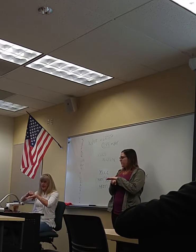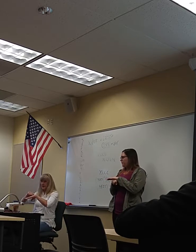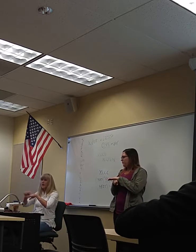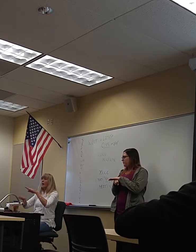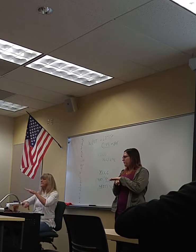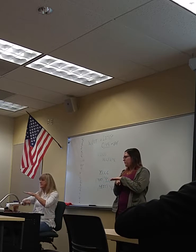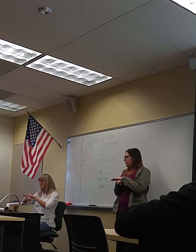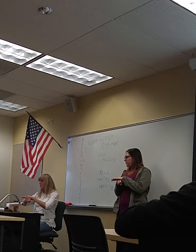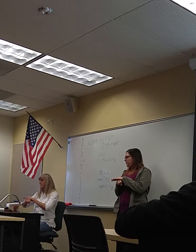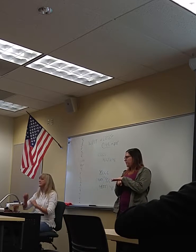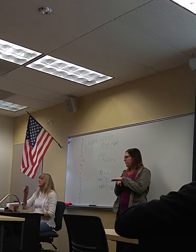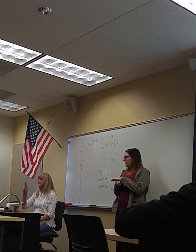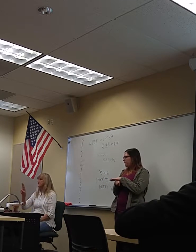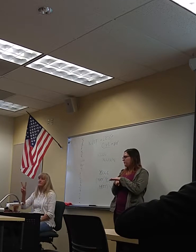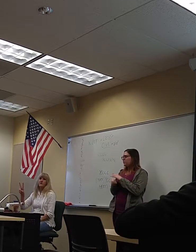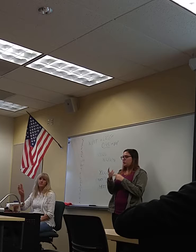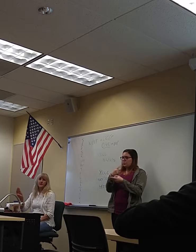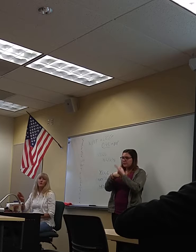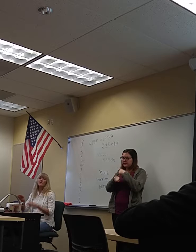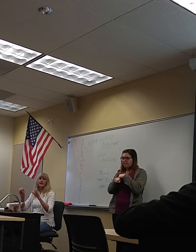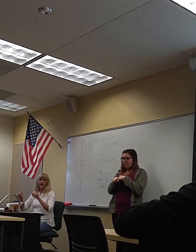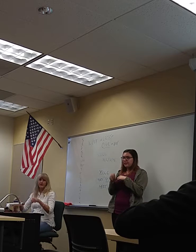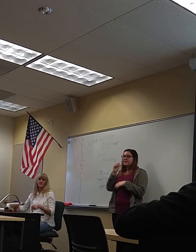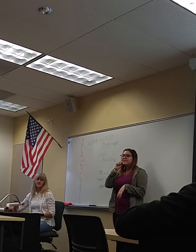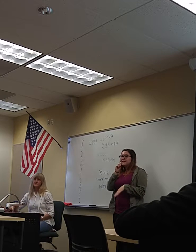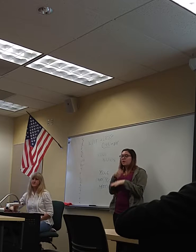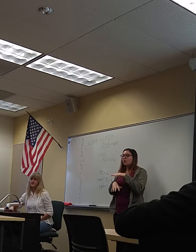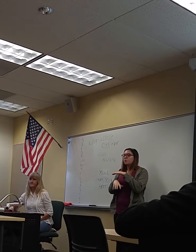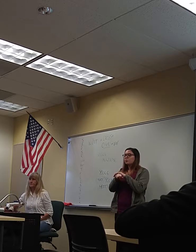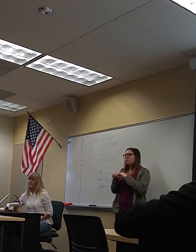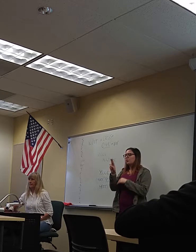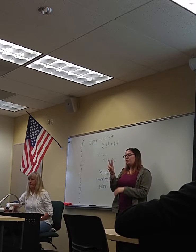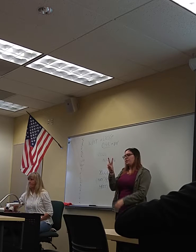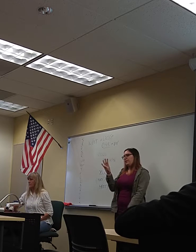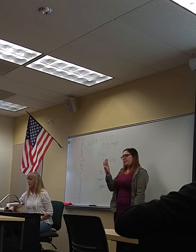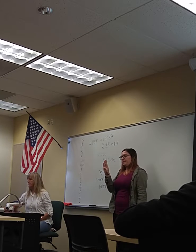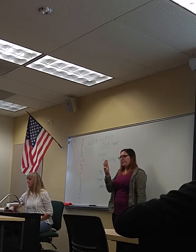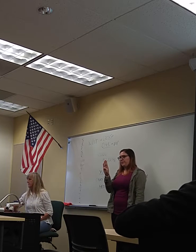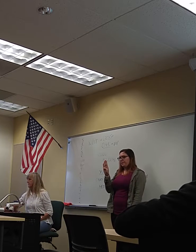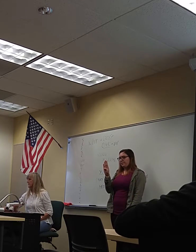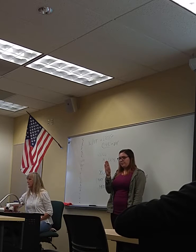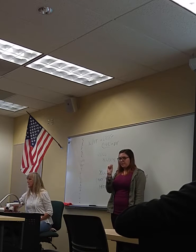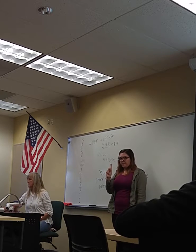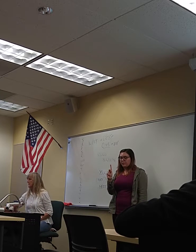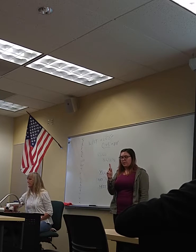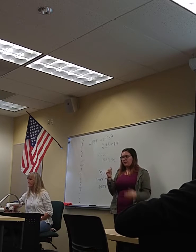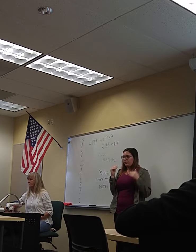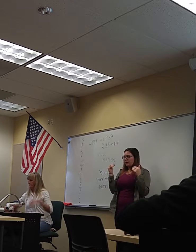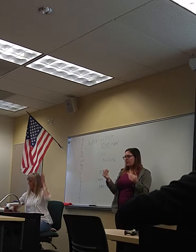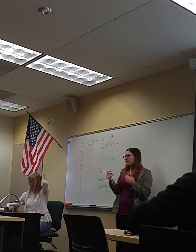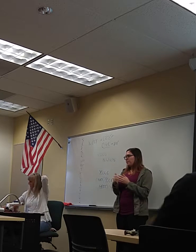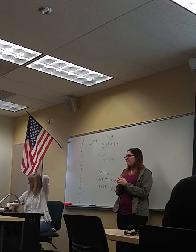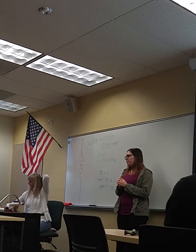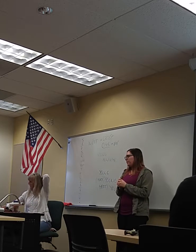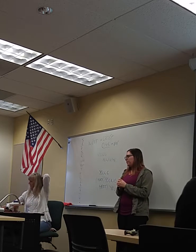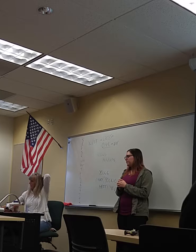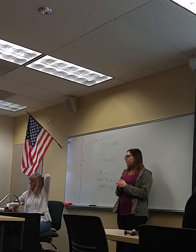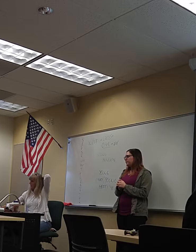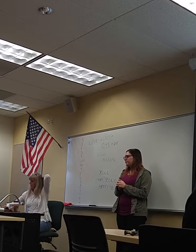skin absorbs the UVB, or the can absorbs. Okay, moving on. But you don't have to like, put